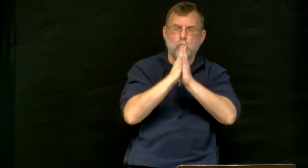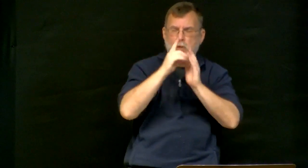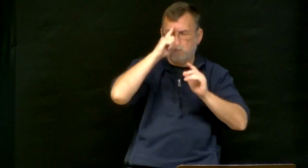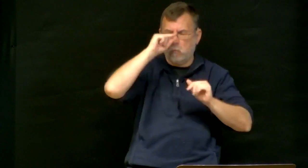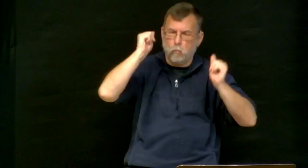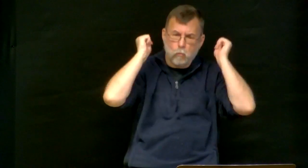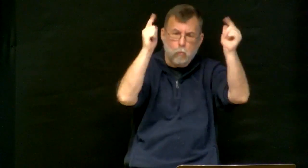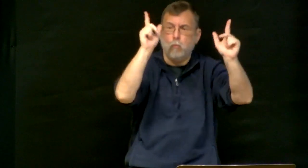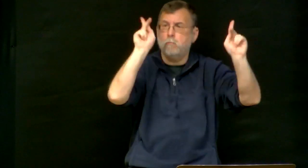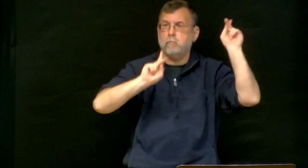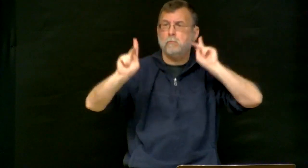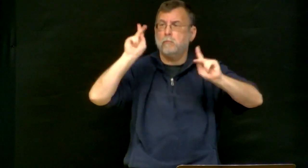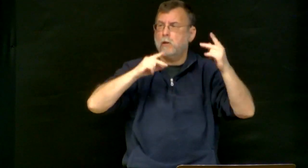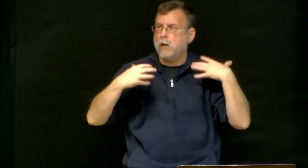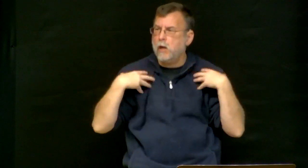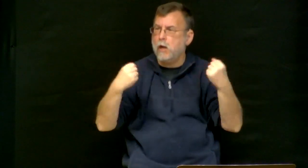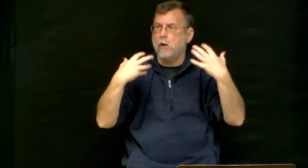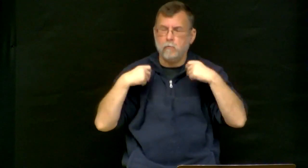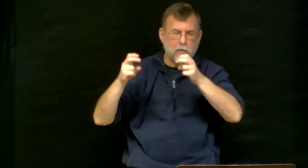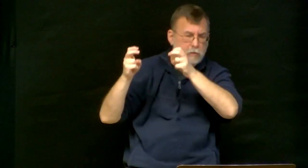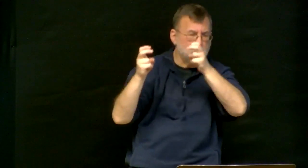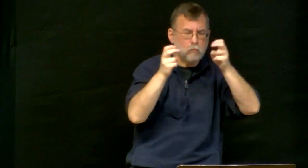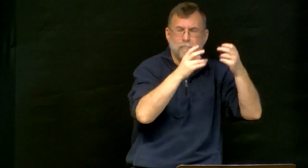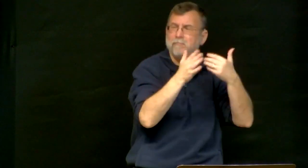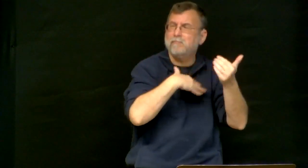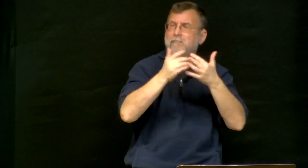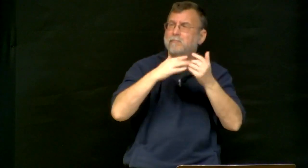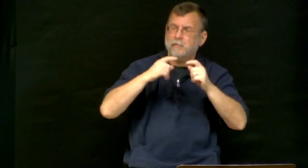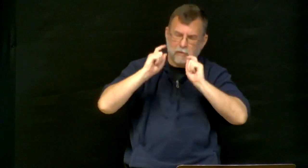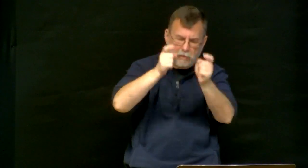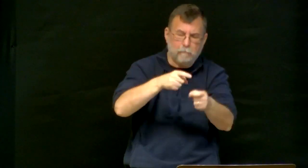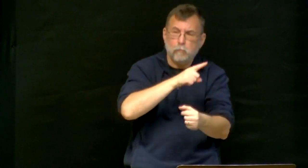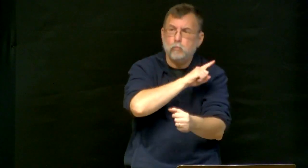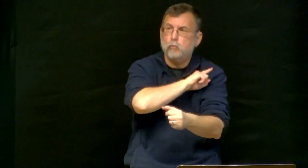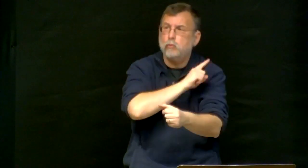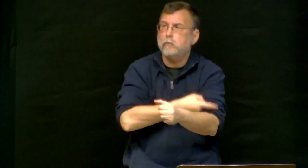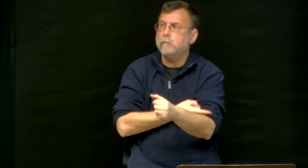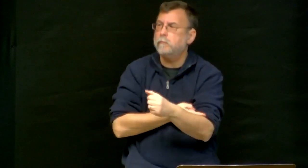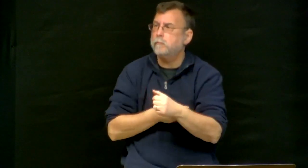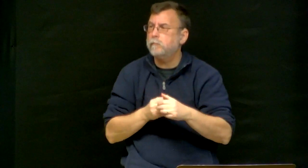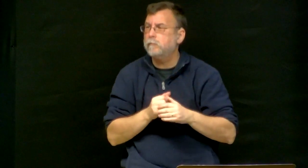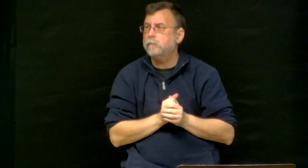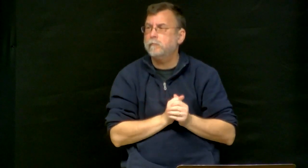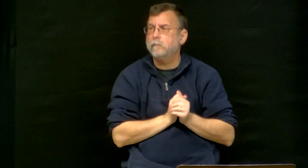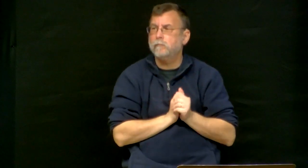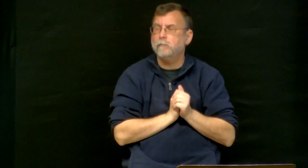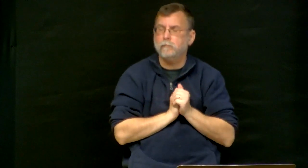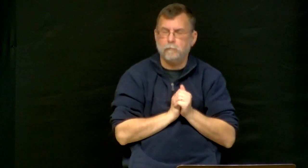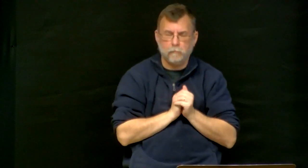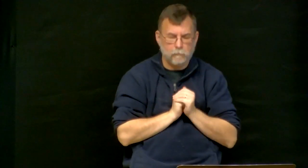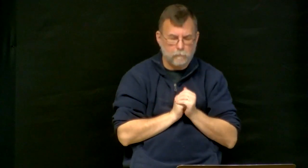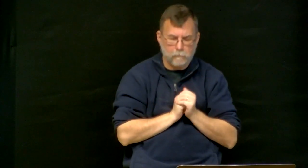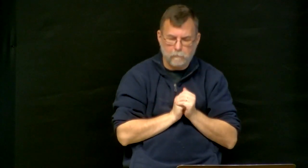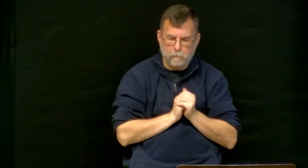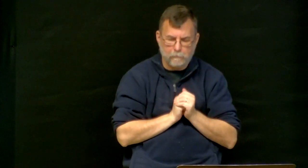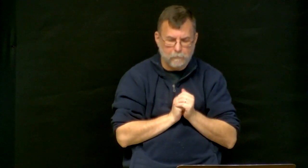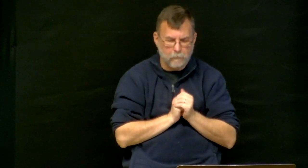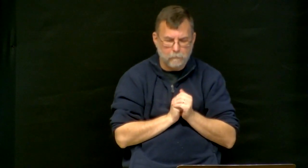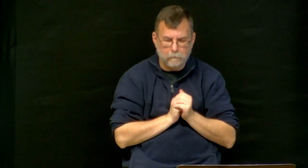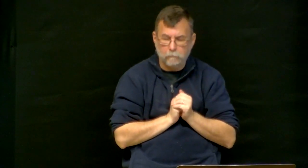And Bill wants to pray for all people, for all people's, whatever the health issues might be, to give them all strength.